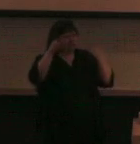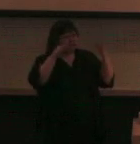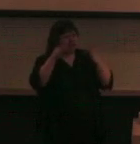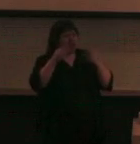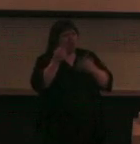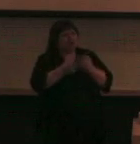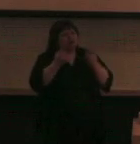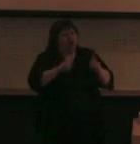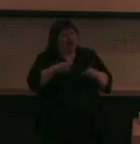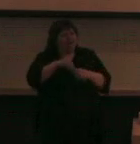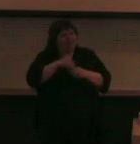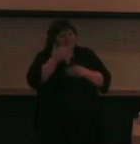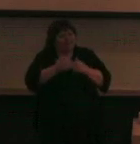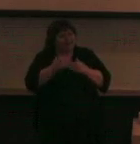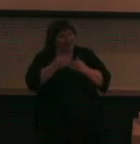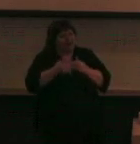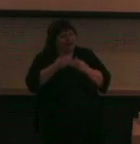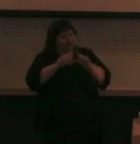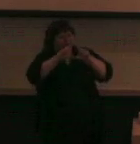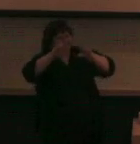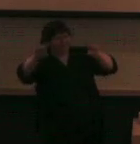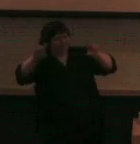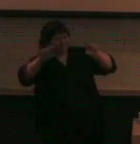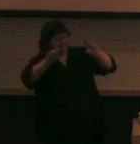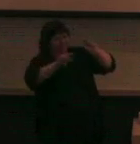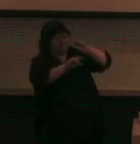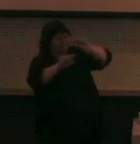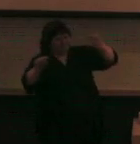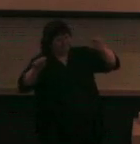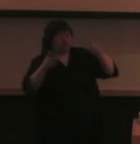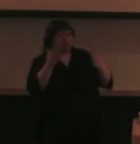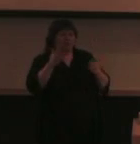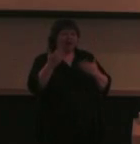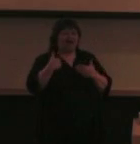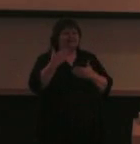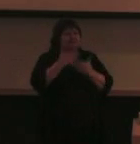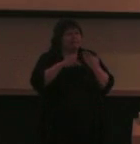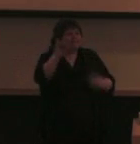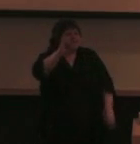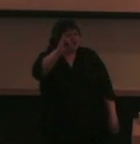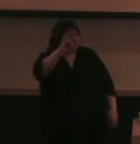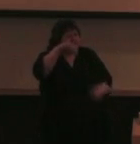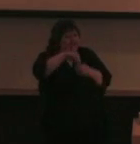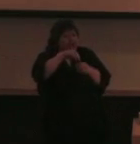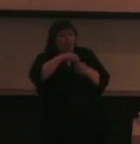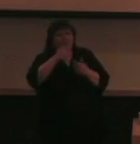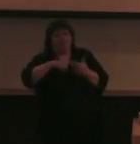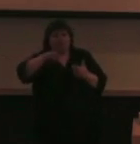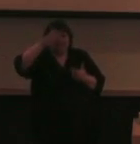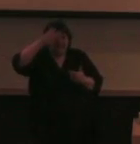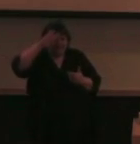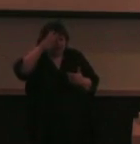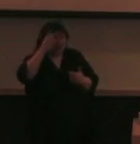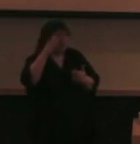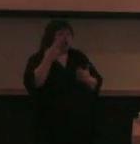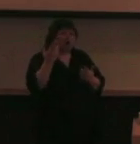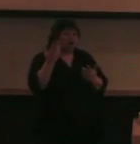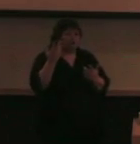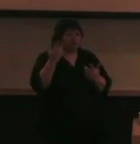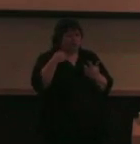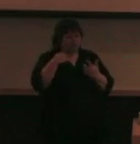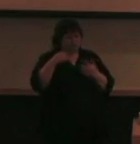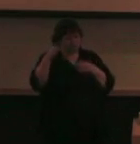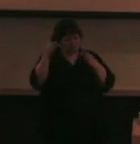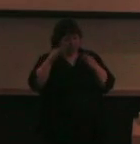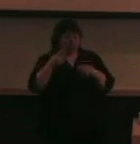what's going on inside their blood. So they may have some type of infection, they have a fever, whatever that's going on. So you